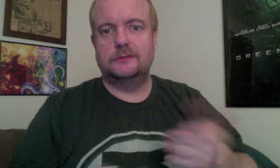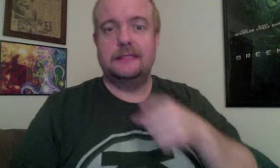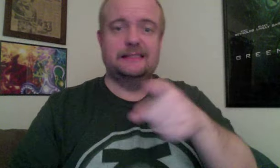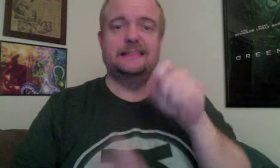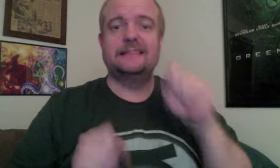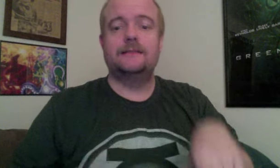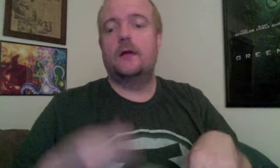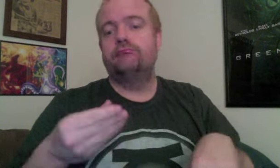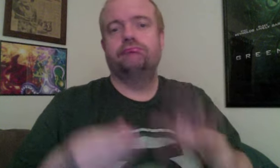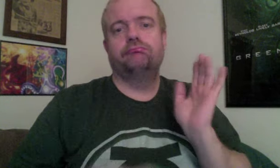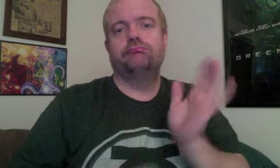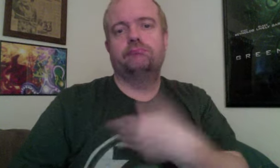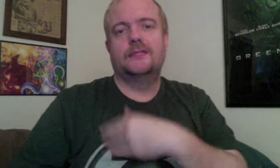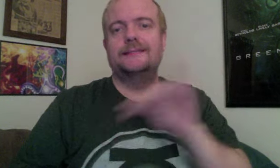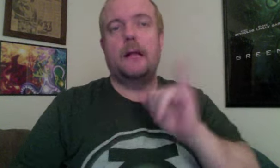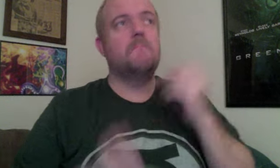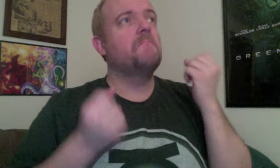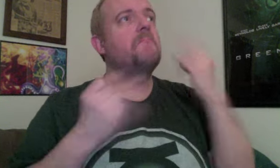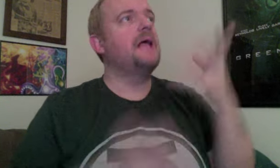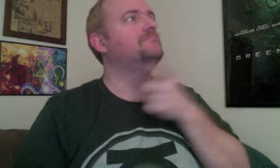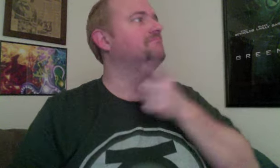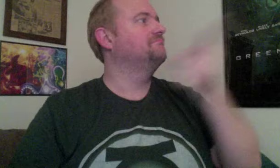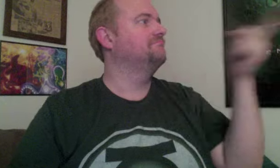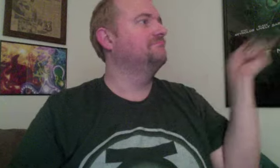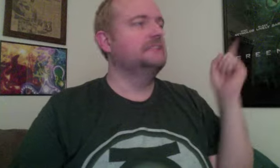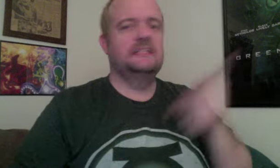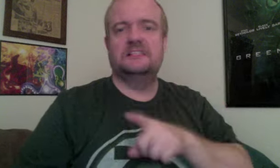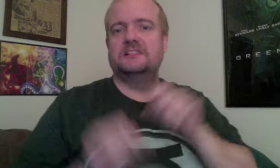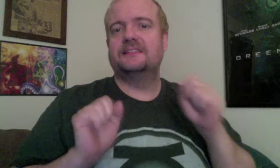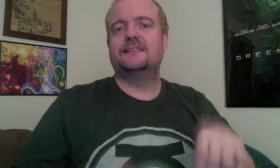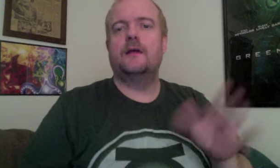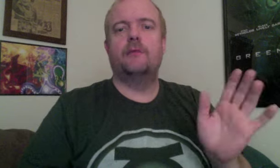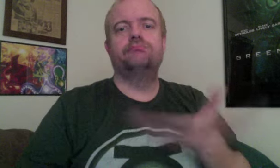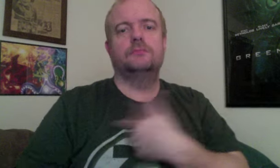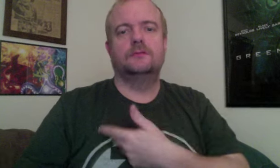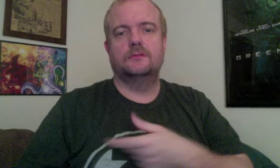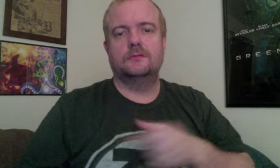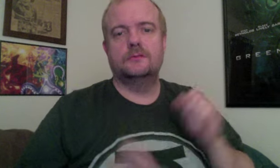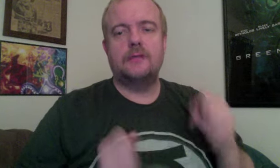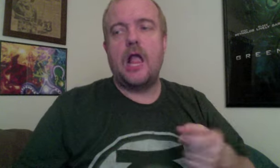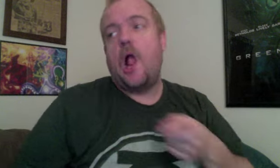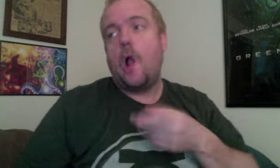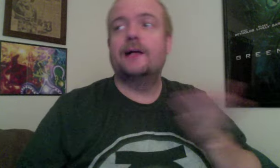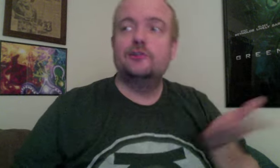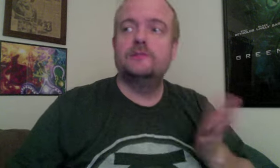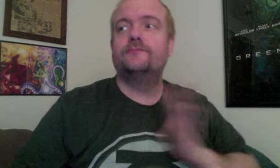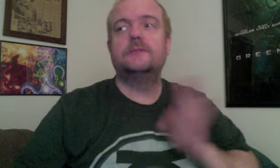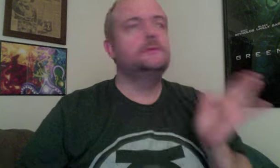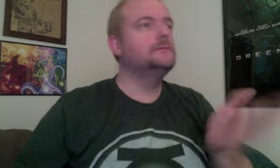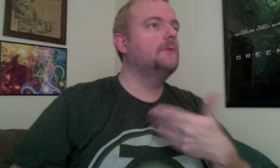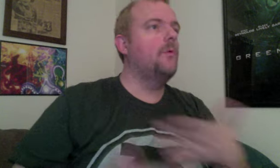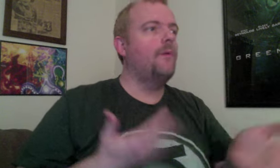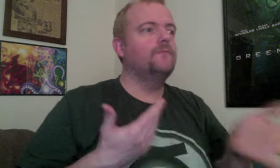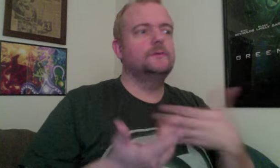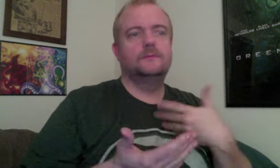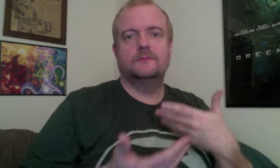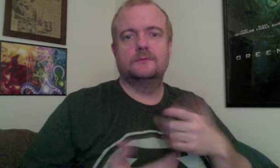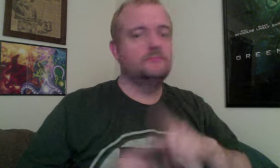terrorists. It also includes details of the U.S. Armed Services' most advanced weaponry, including the secret stealth Black